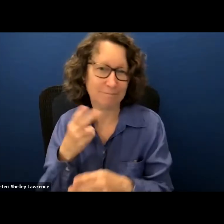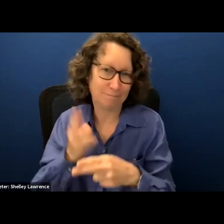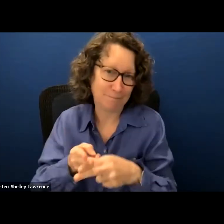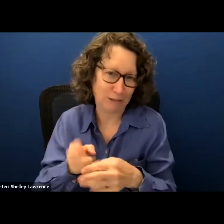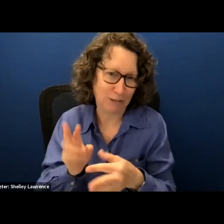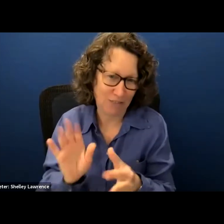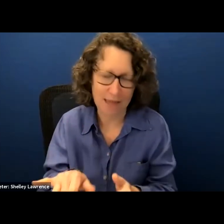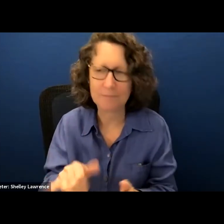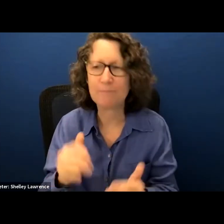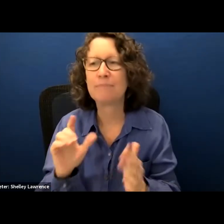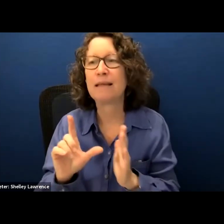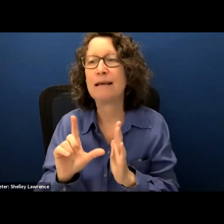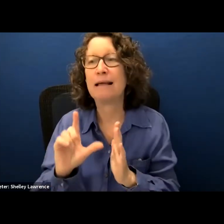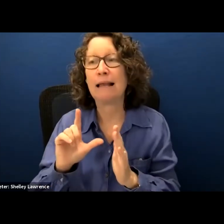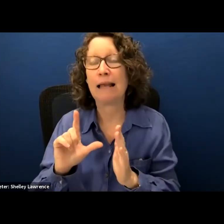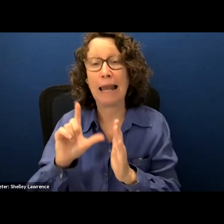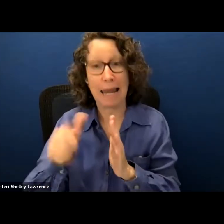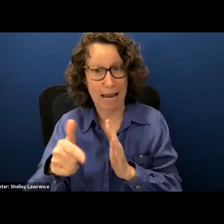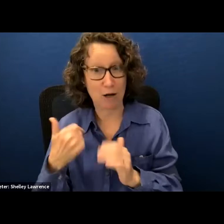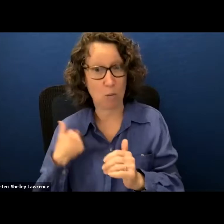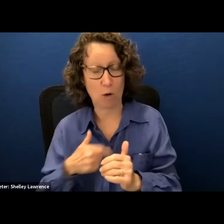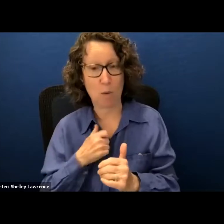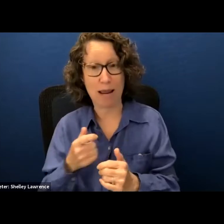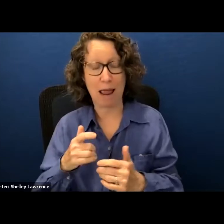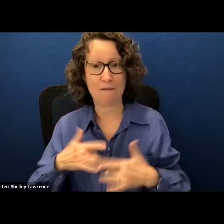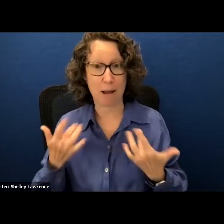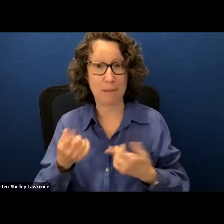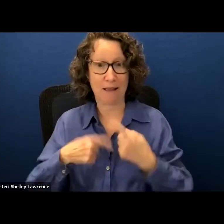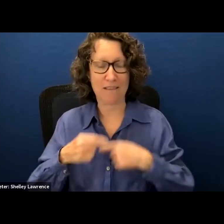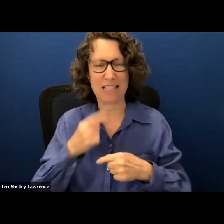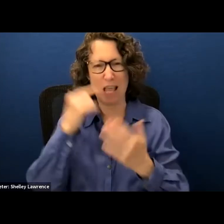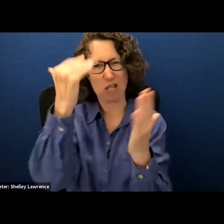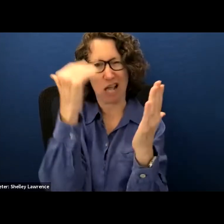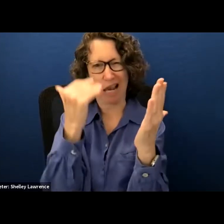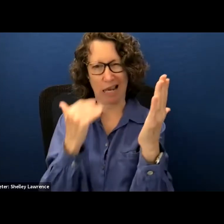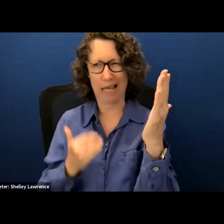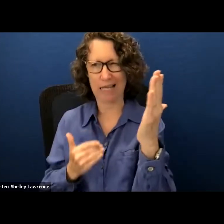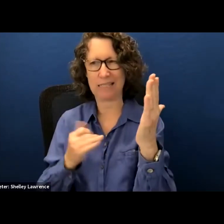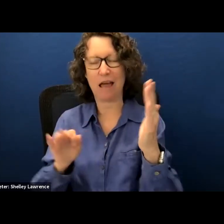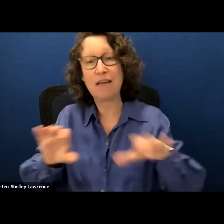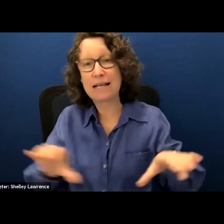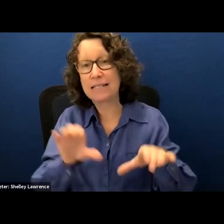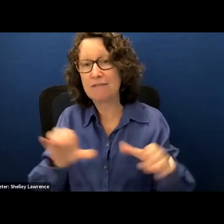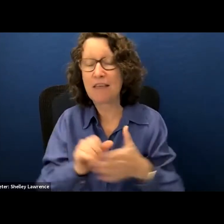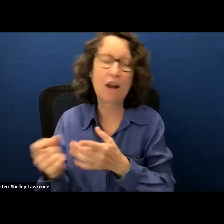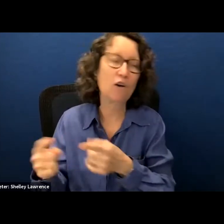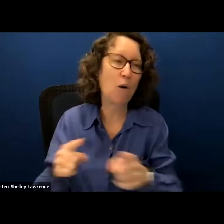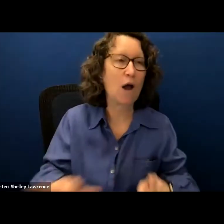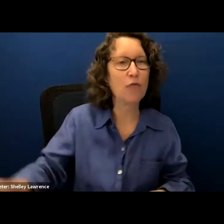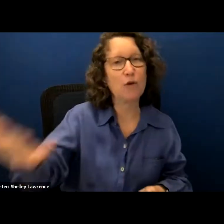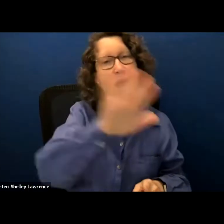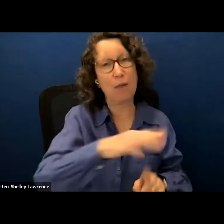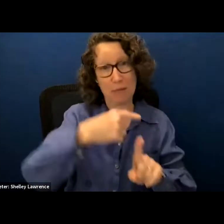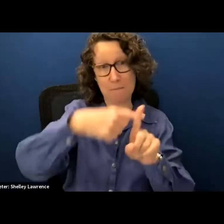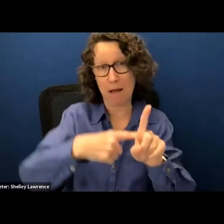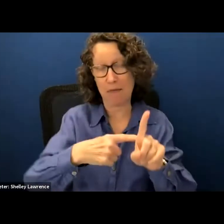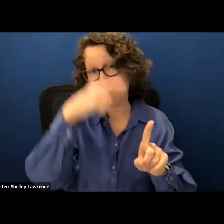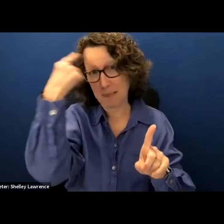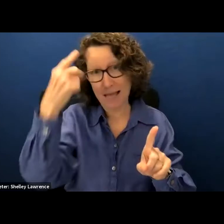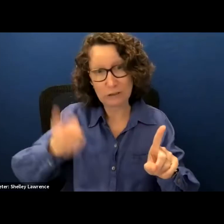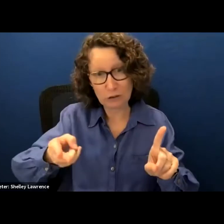later on in there, when we have coming events, there's a list of activities that are going on throughout the month of Black